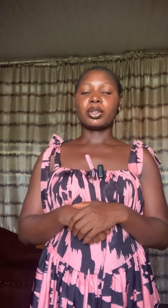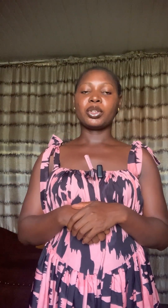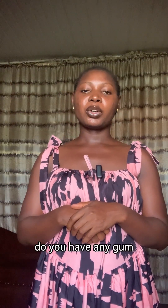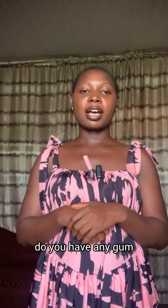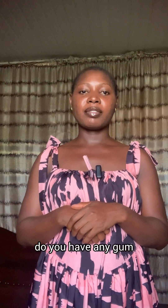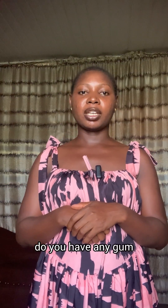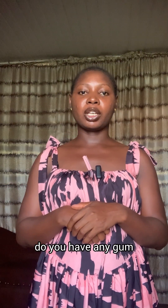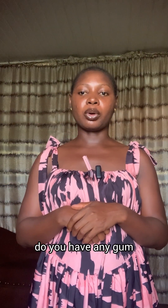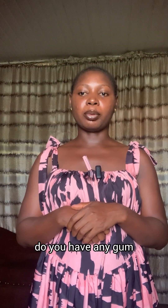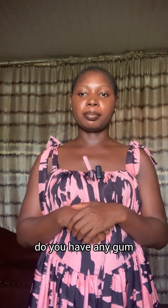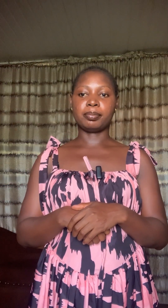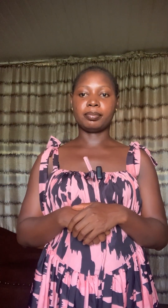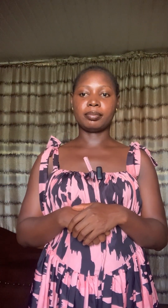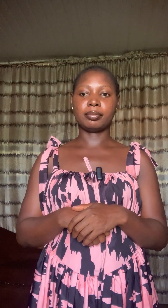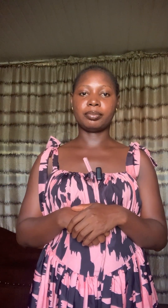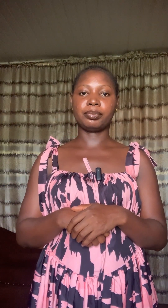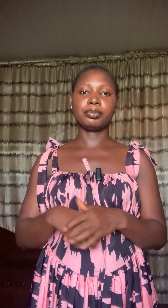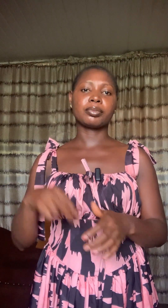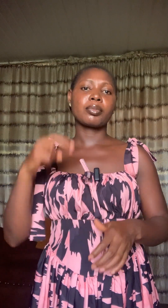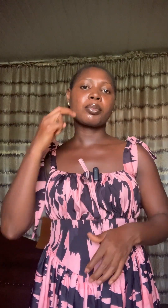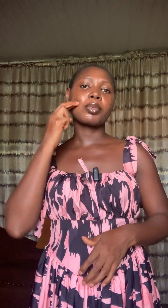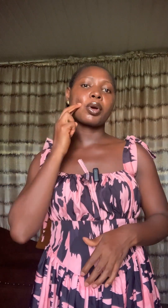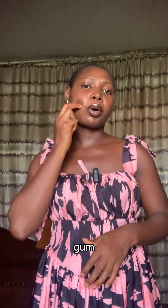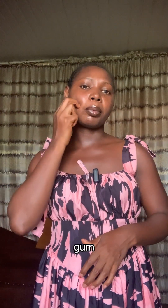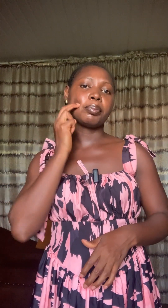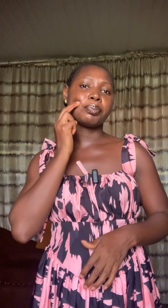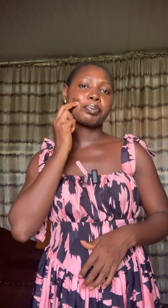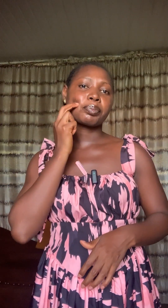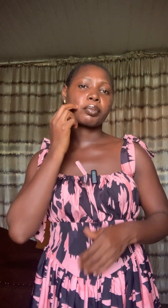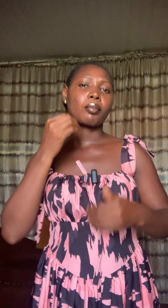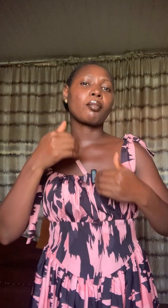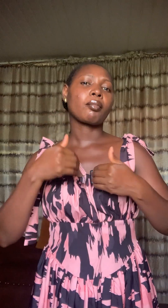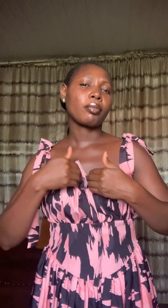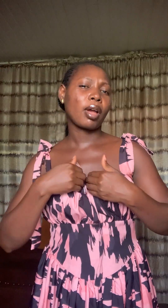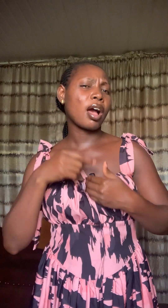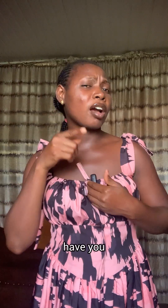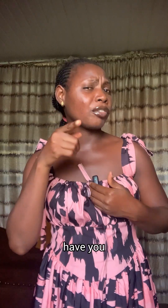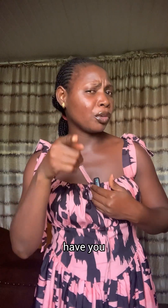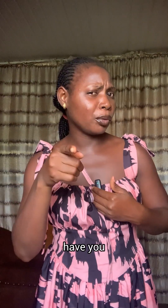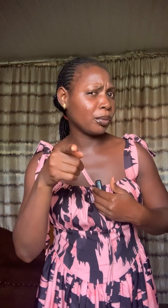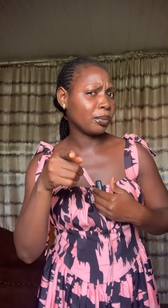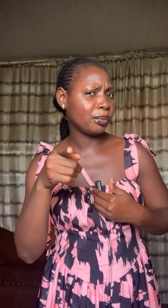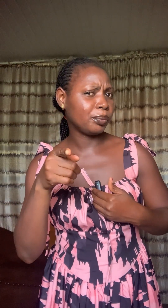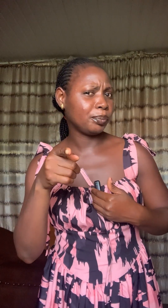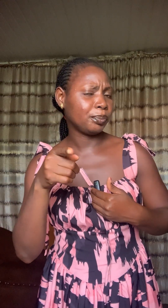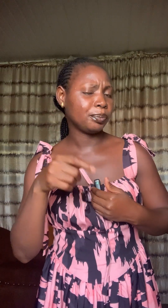Do you have any gum? Gum. Have you?